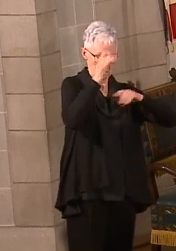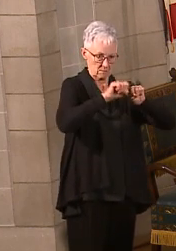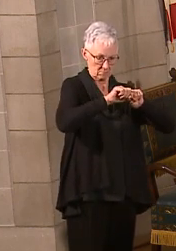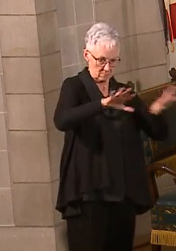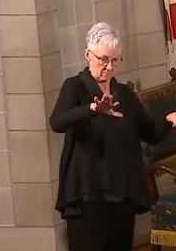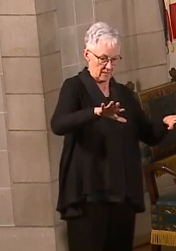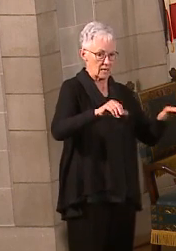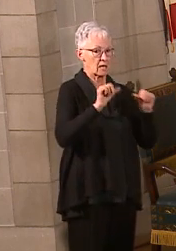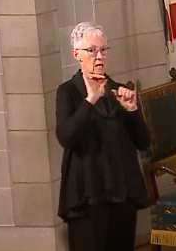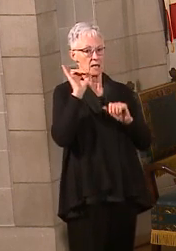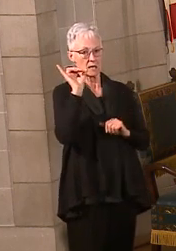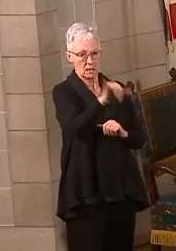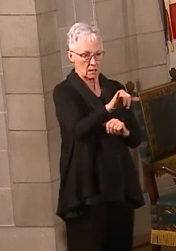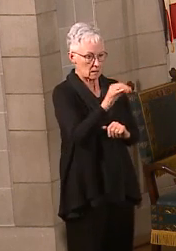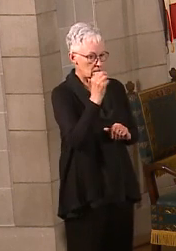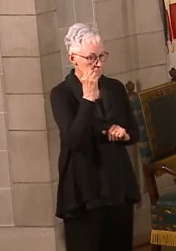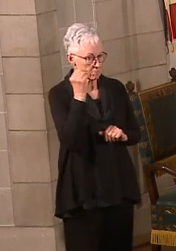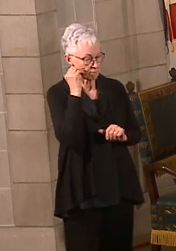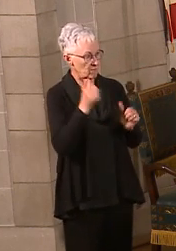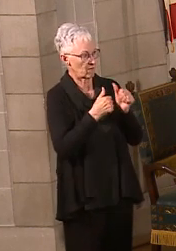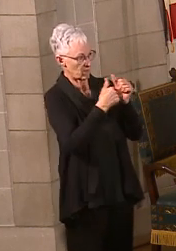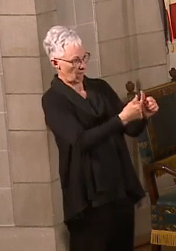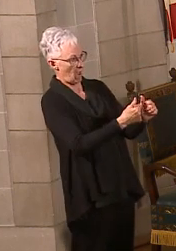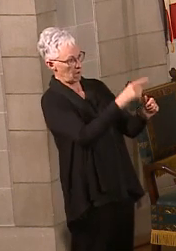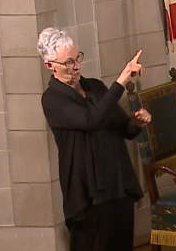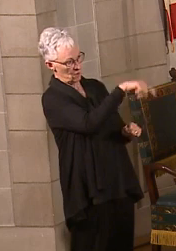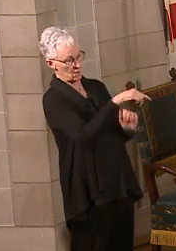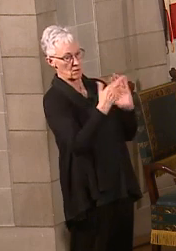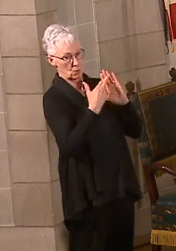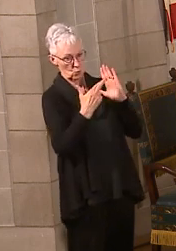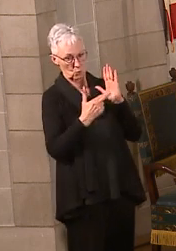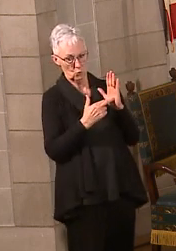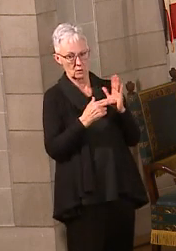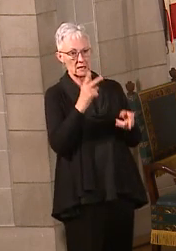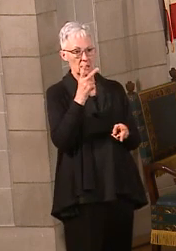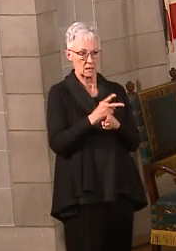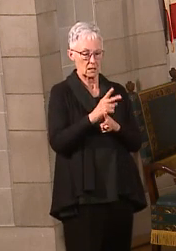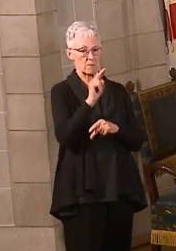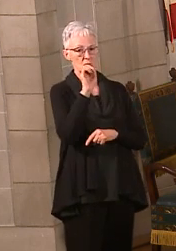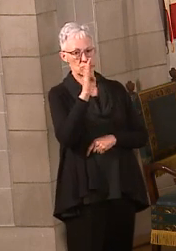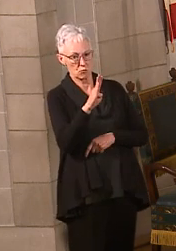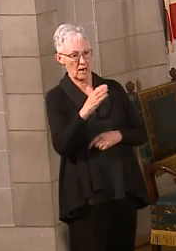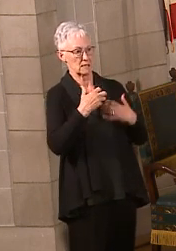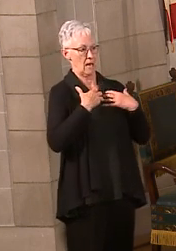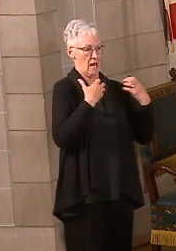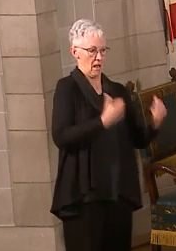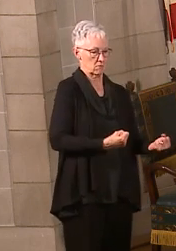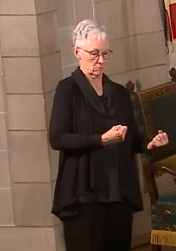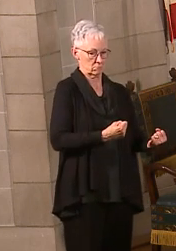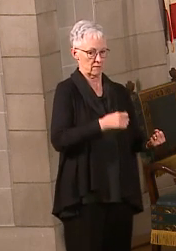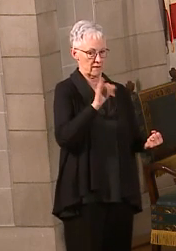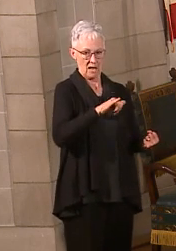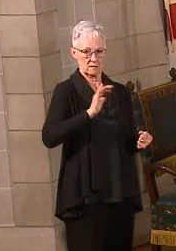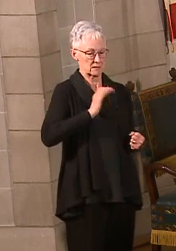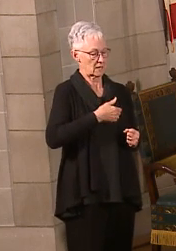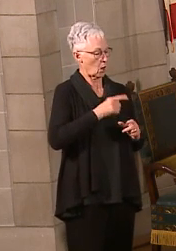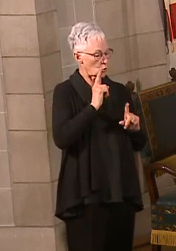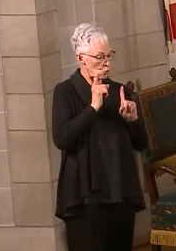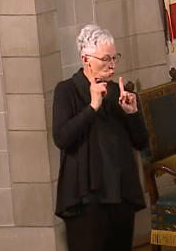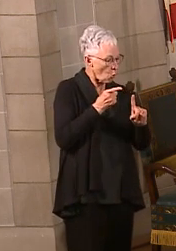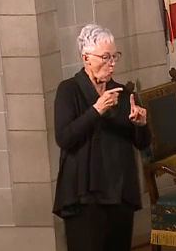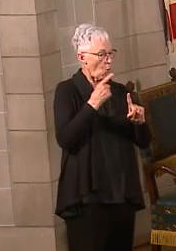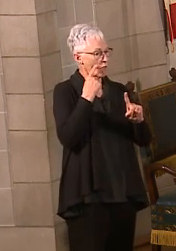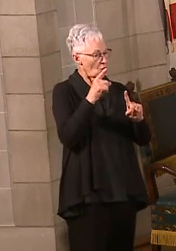6 rules, keep Nebraska healthy. That's what we got to focus on for the next 3 weeks, to really knock the virus down here in our